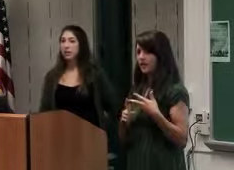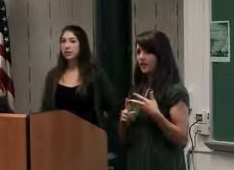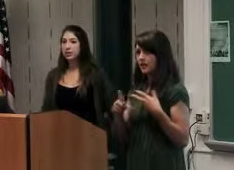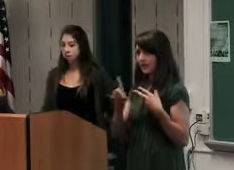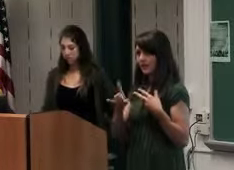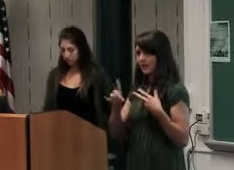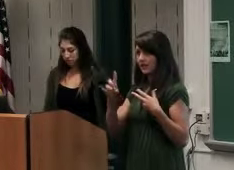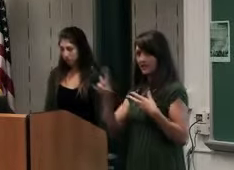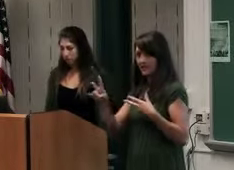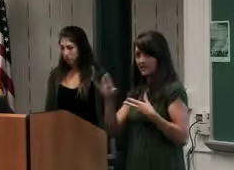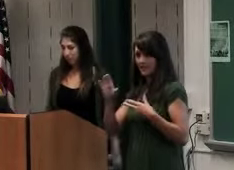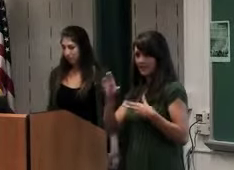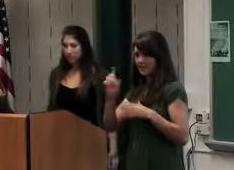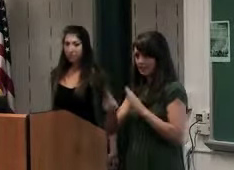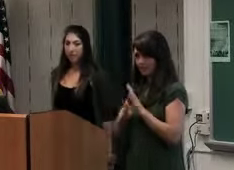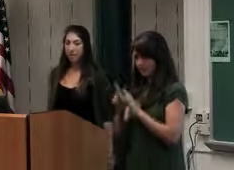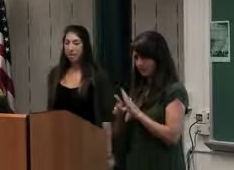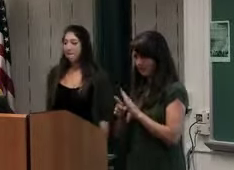87 C hours.